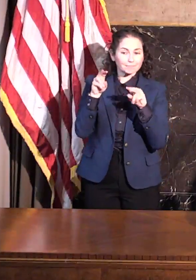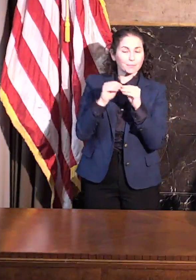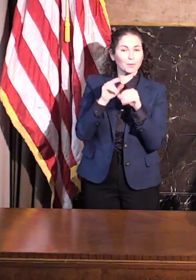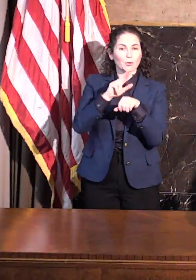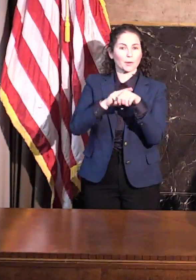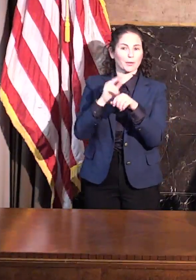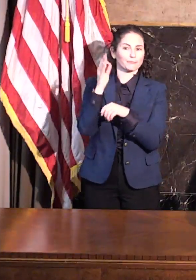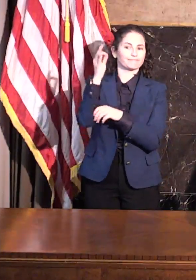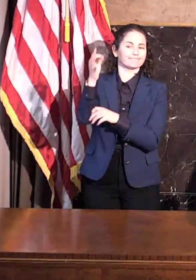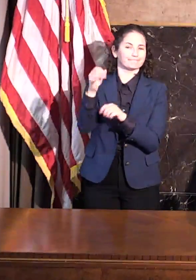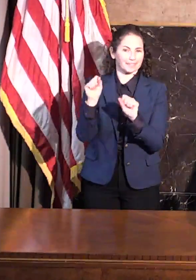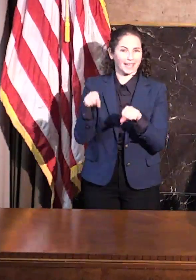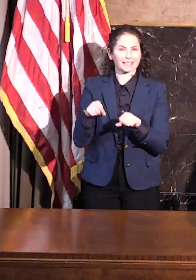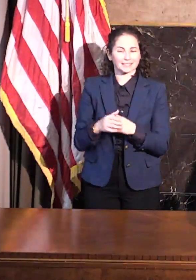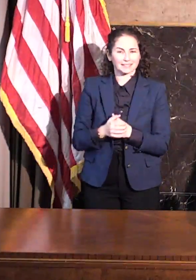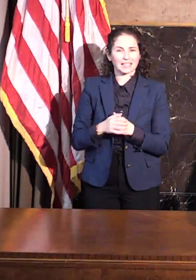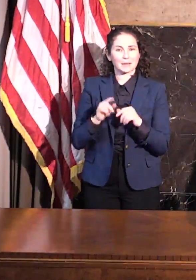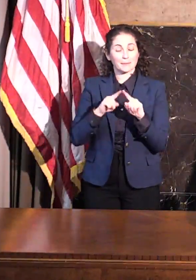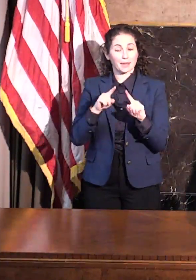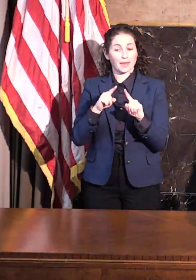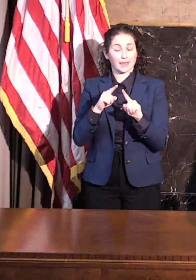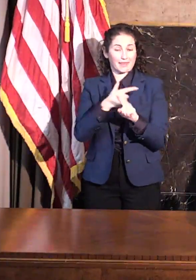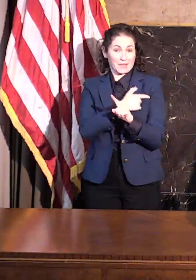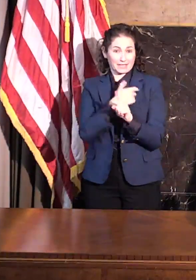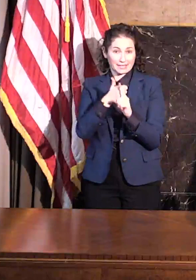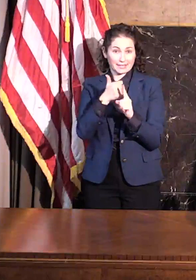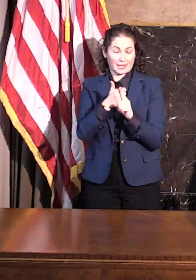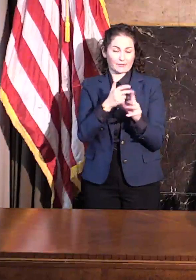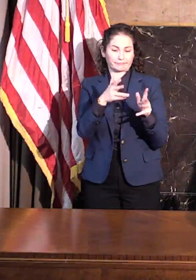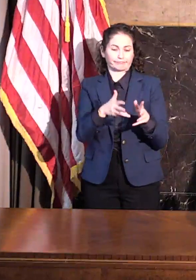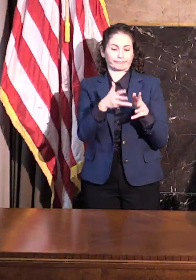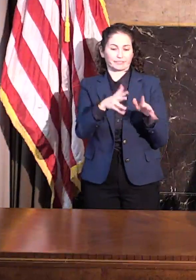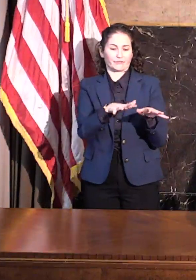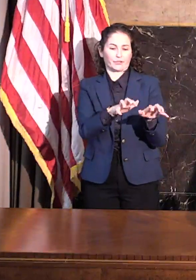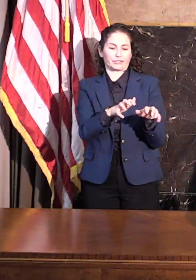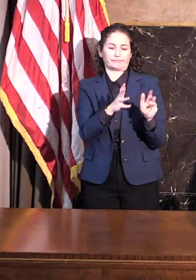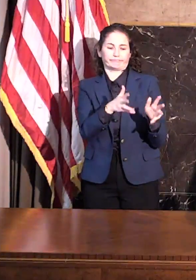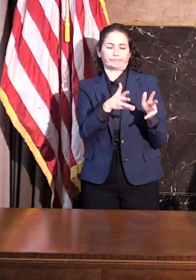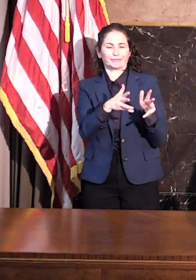who are fully vaccinated so that we can fully take advantage of these opportunities.